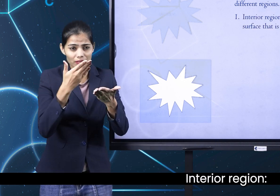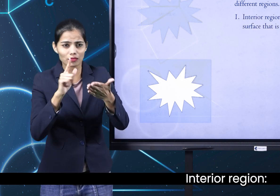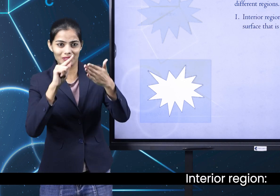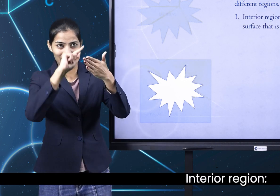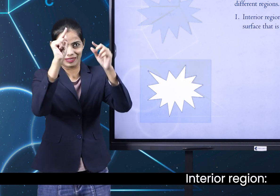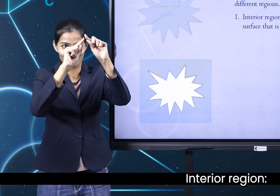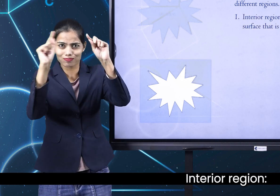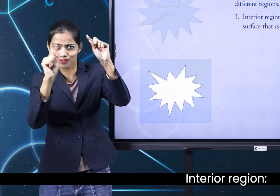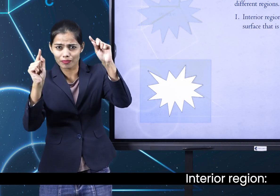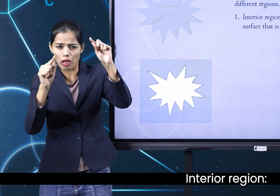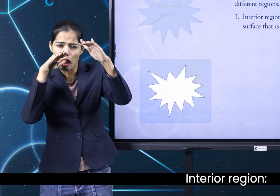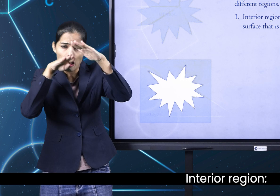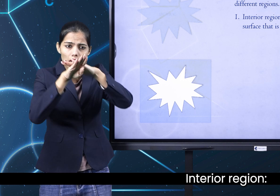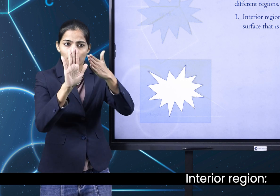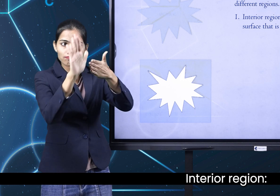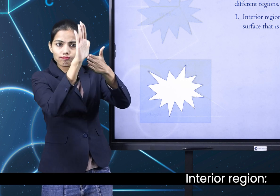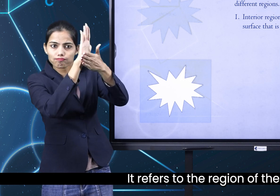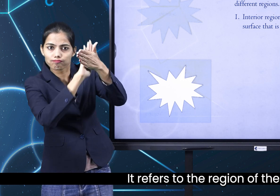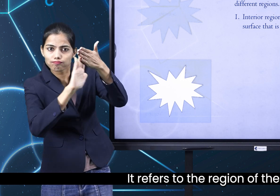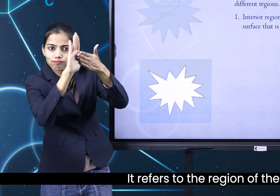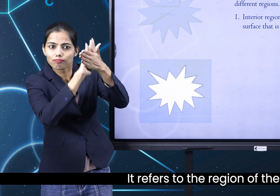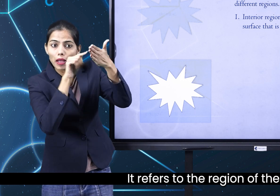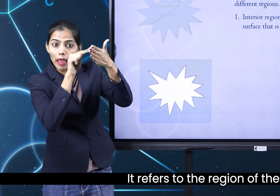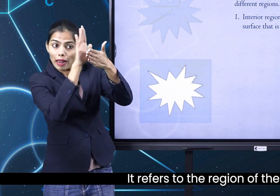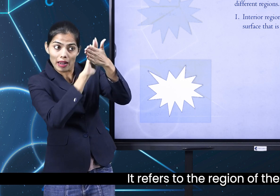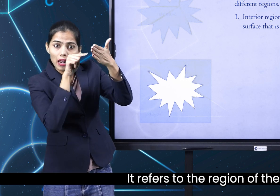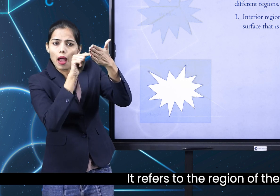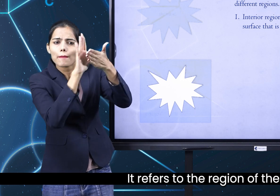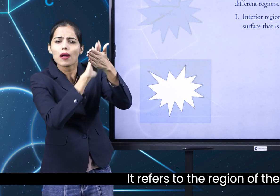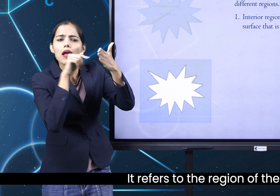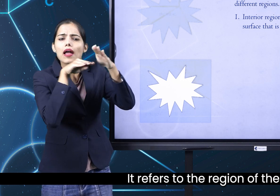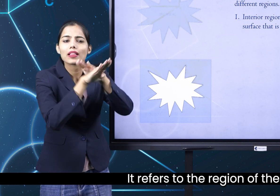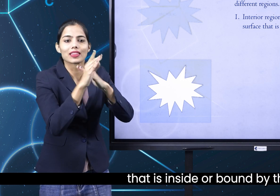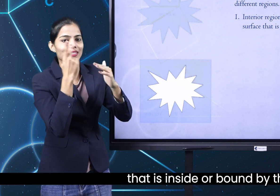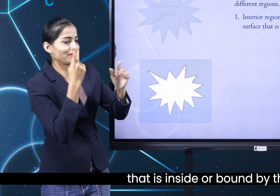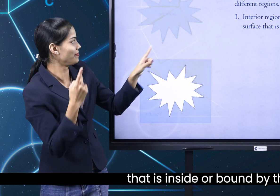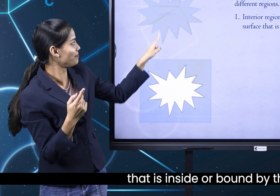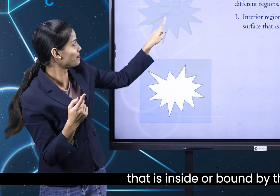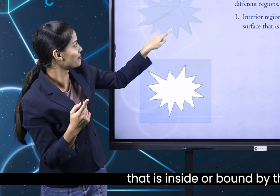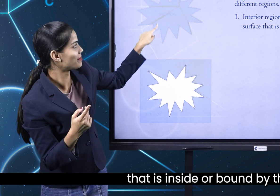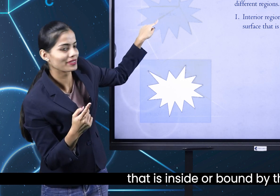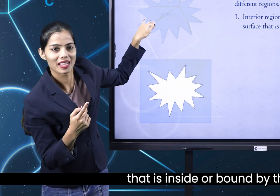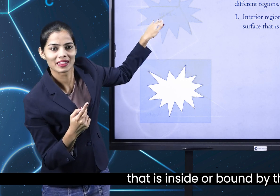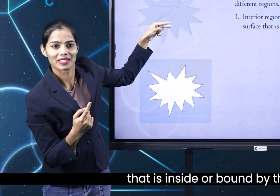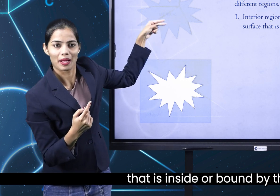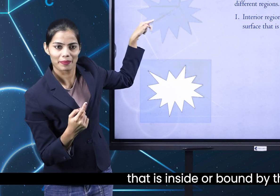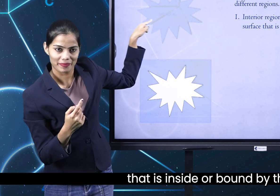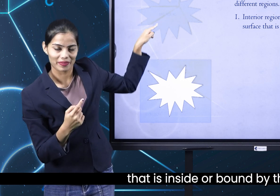Interior region. It refers to the region of the surface that is inside or bound by the